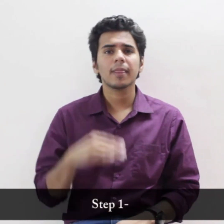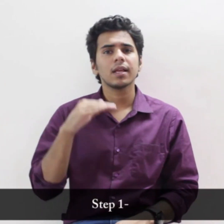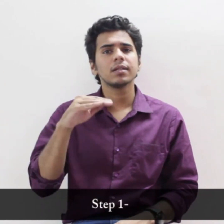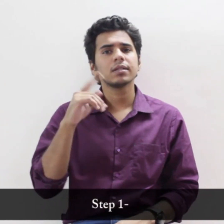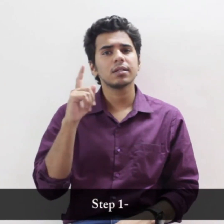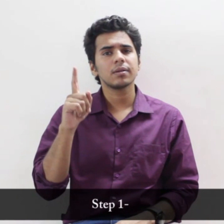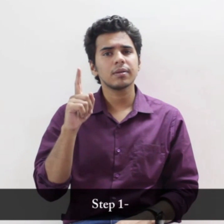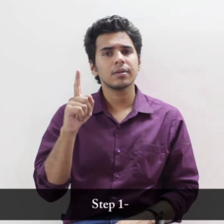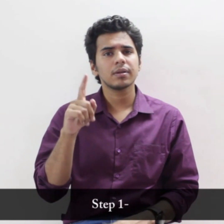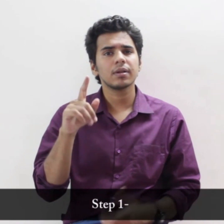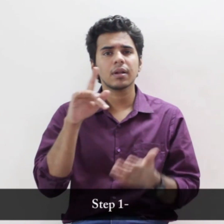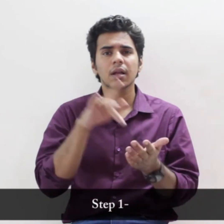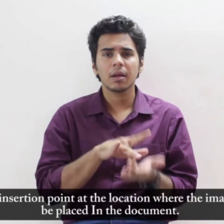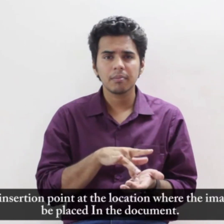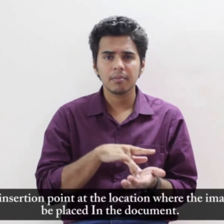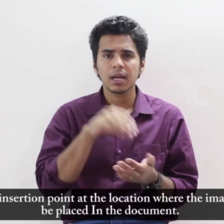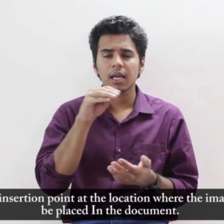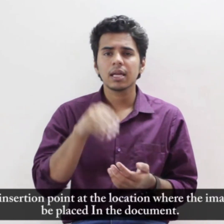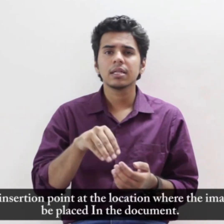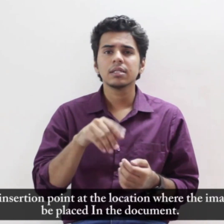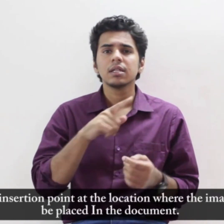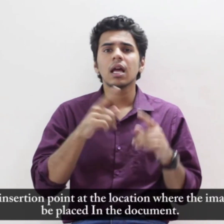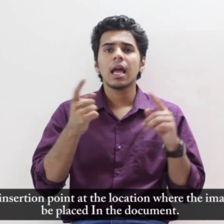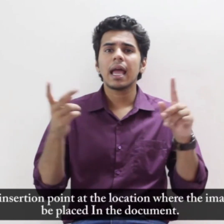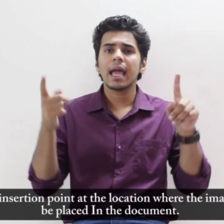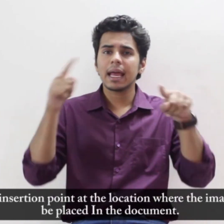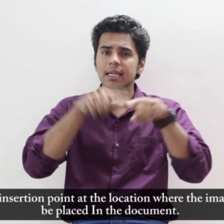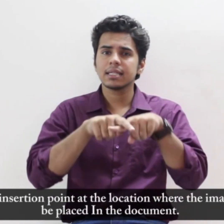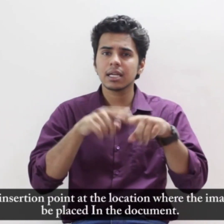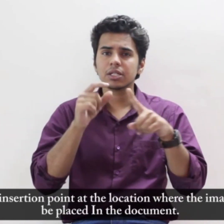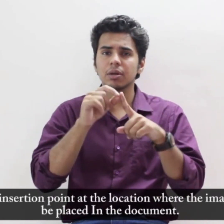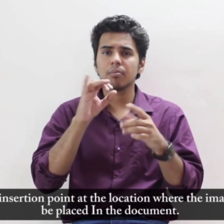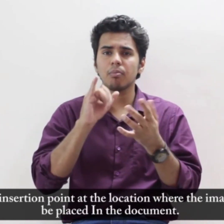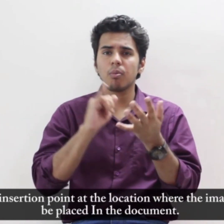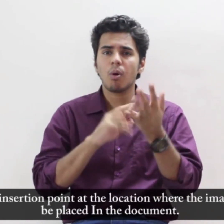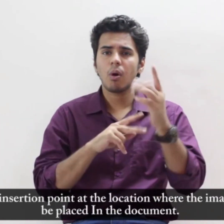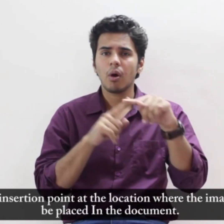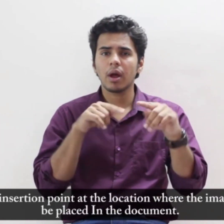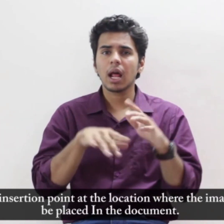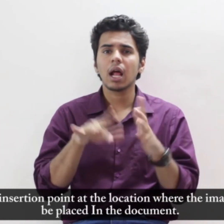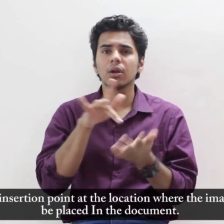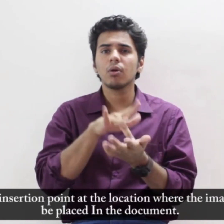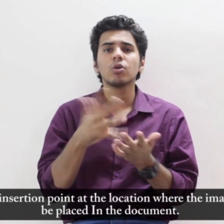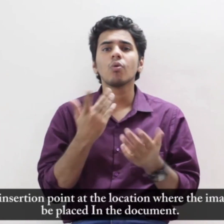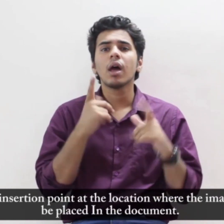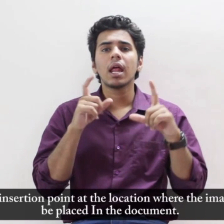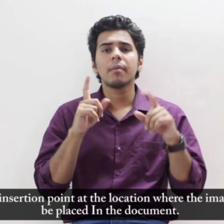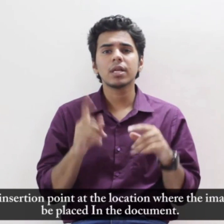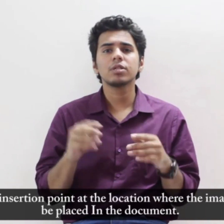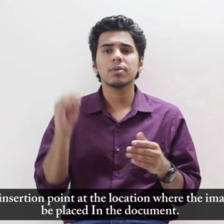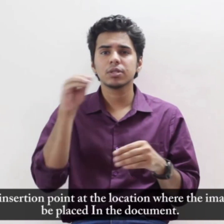Step 1. Place the insertion point at the location where the image has to be placed in the document.